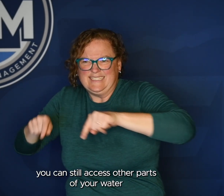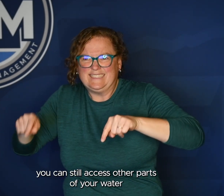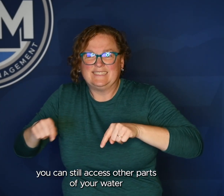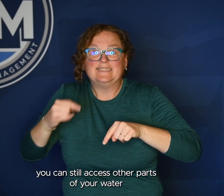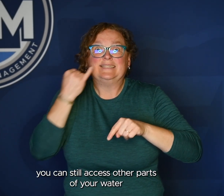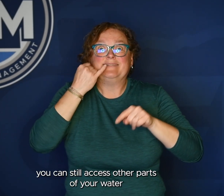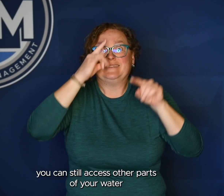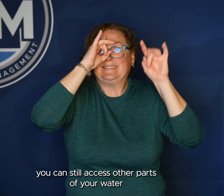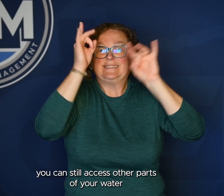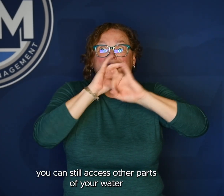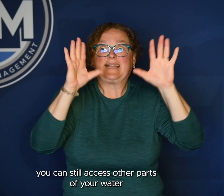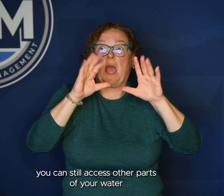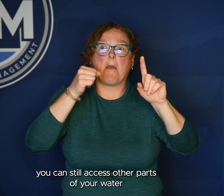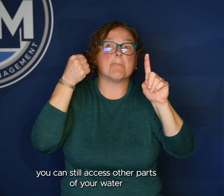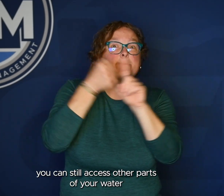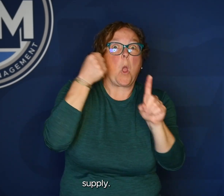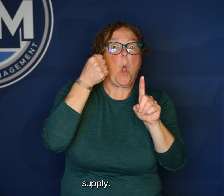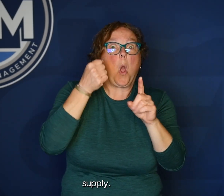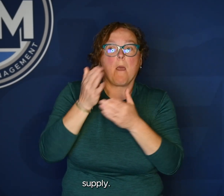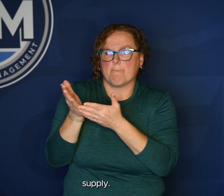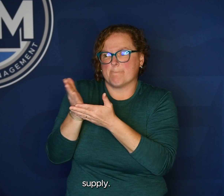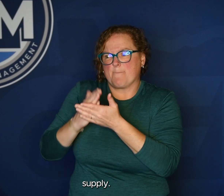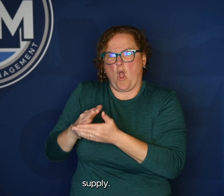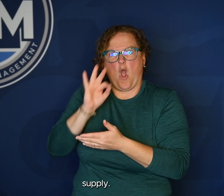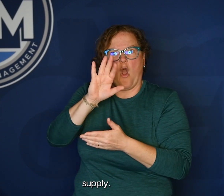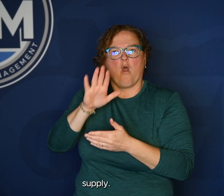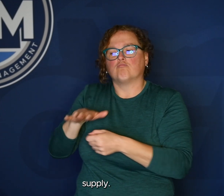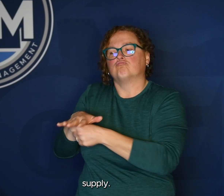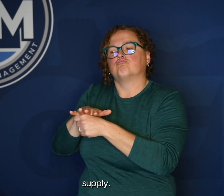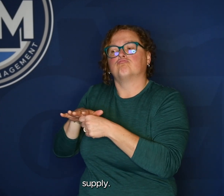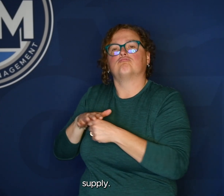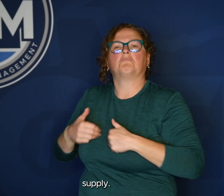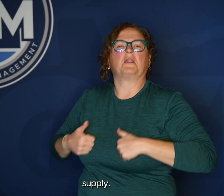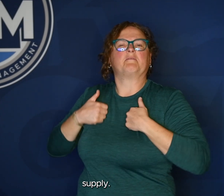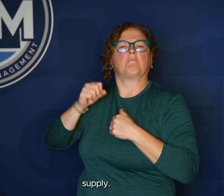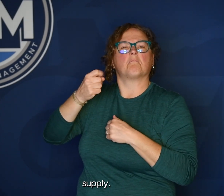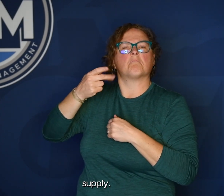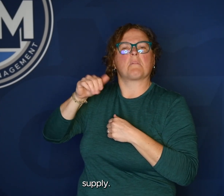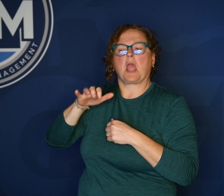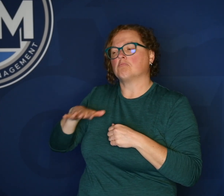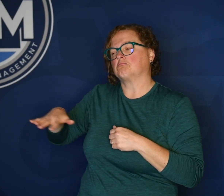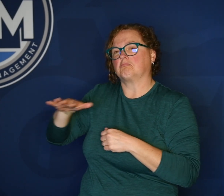can still access other parts of your water supply.